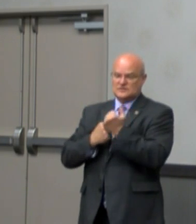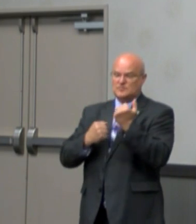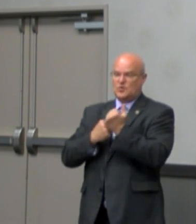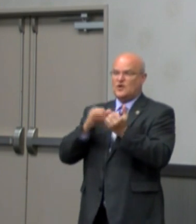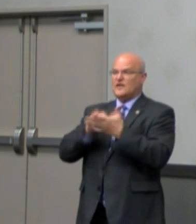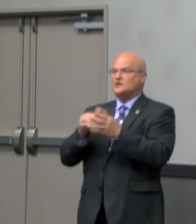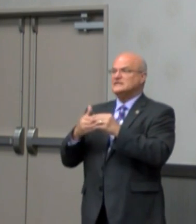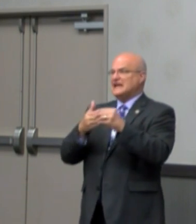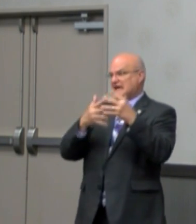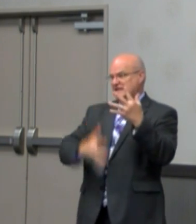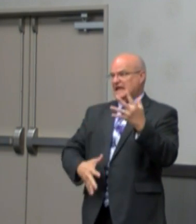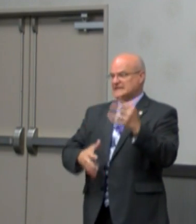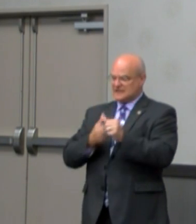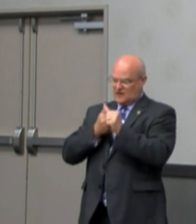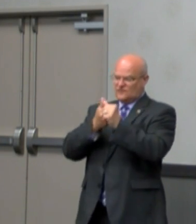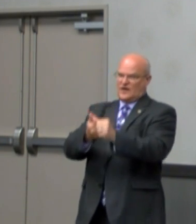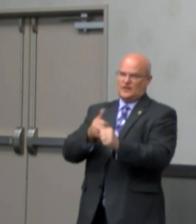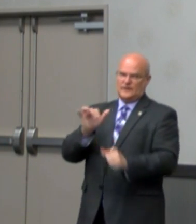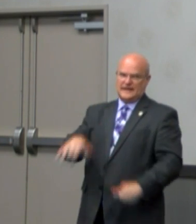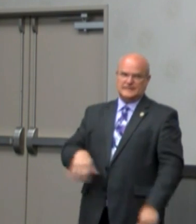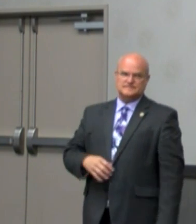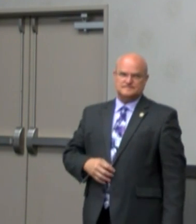of those guidelines and are following them.